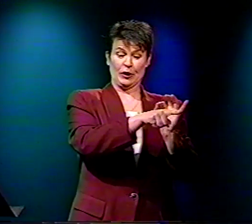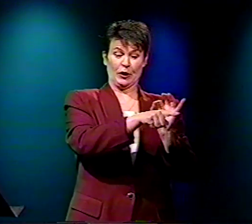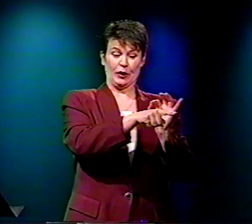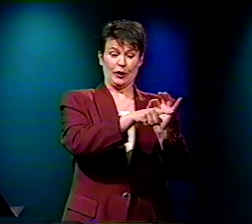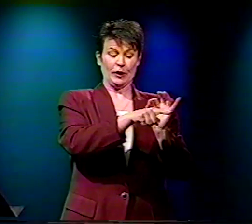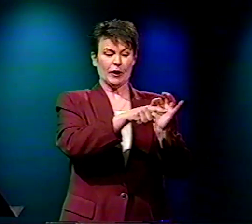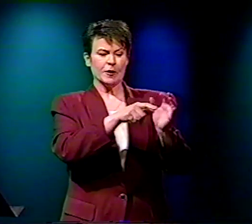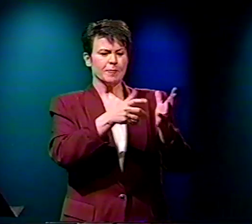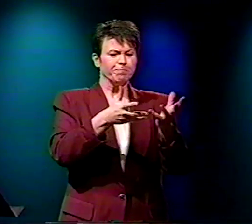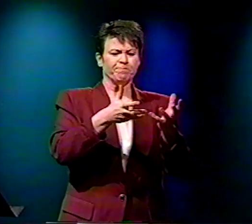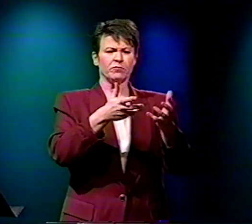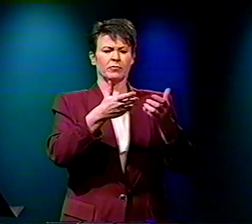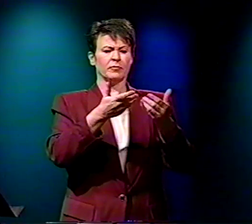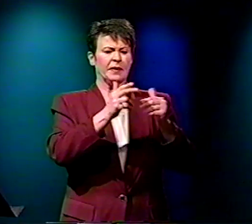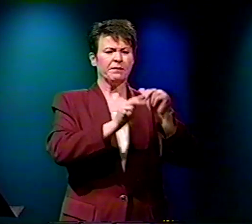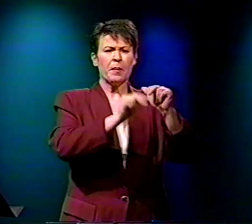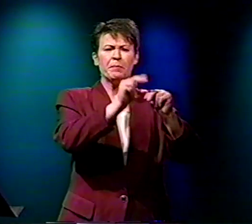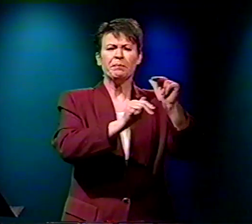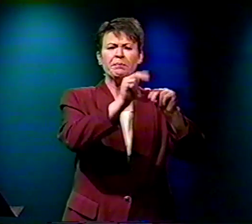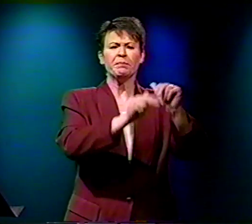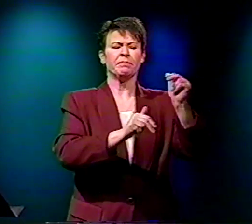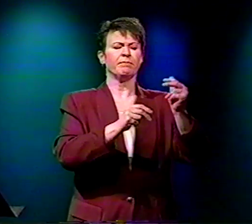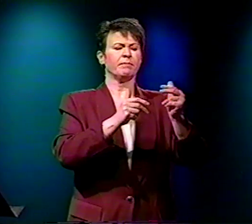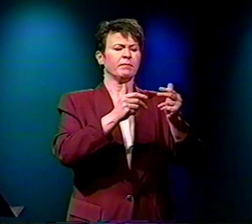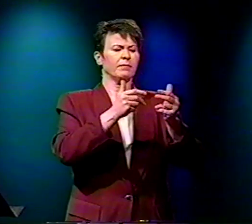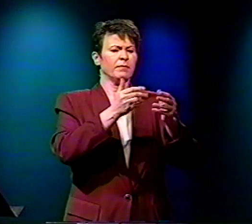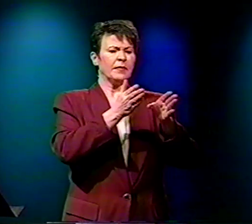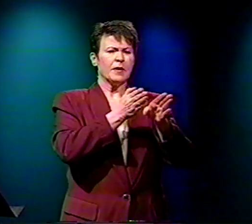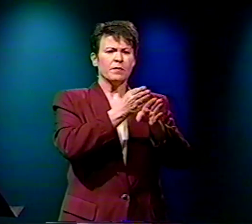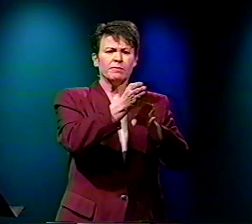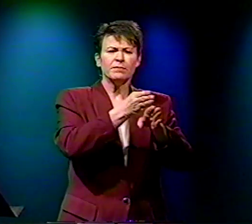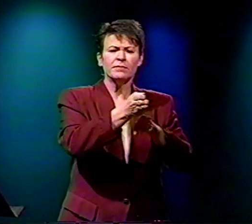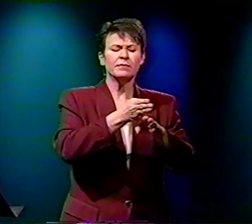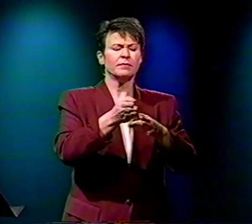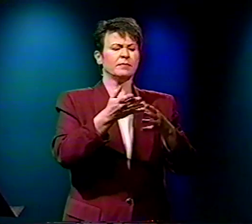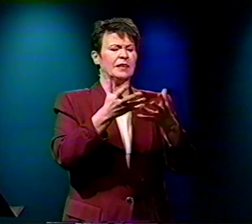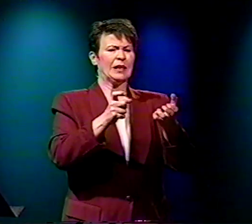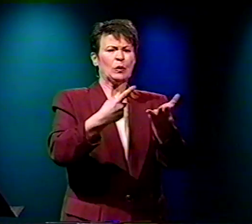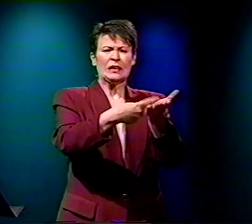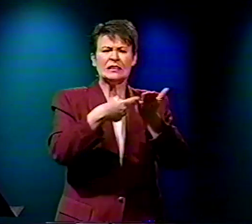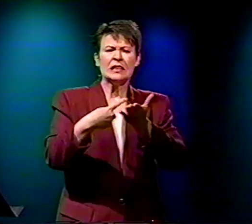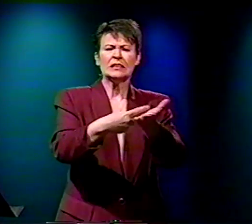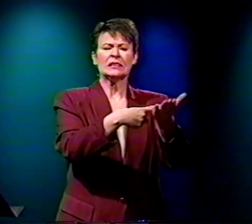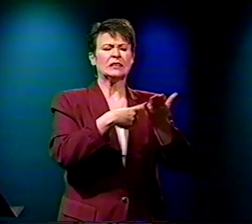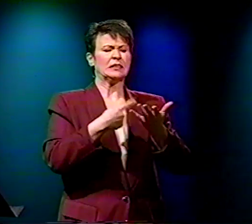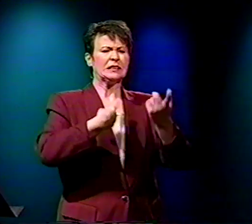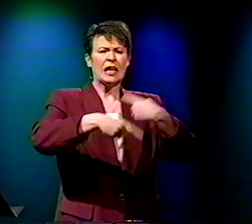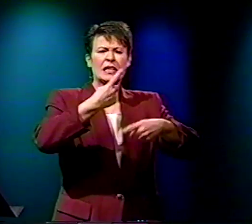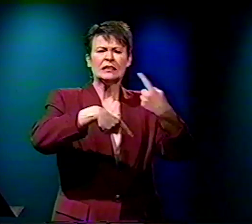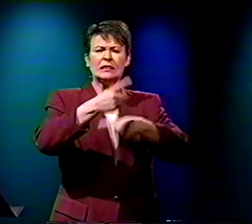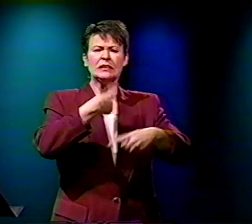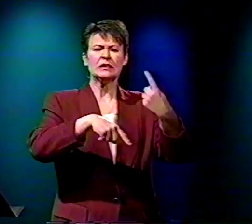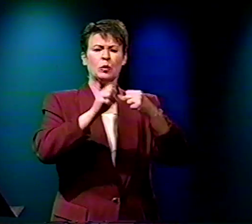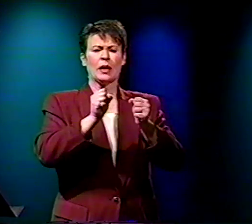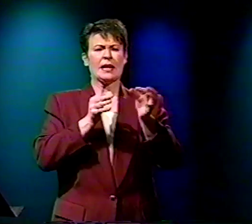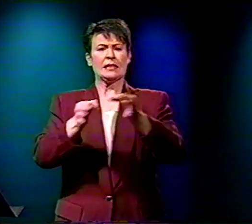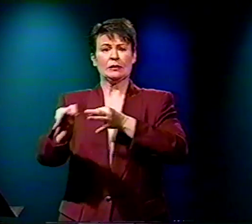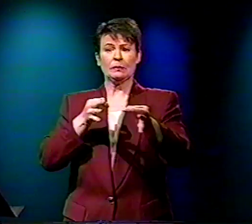use. Interpreters have developed their profession and have needed ways and signs in